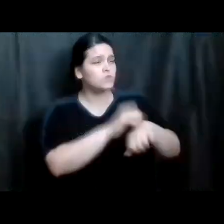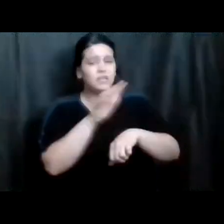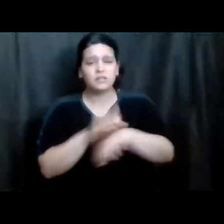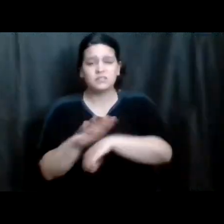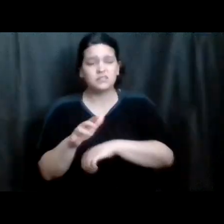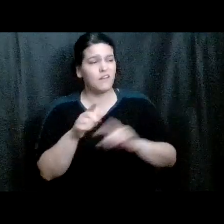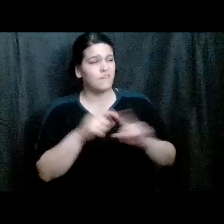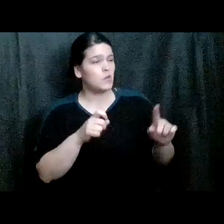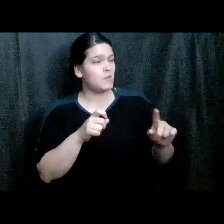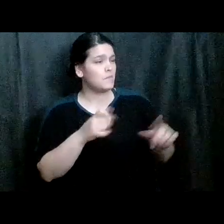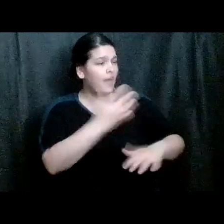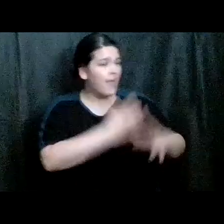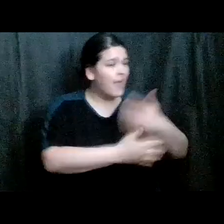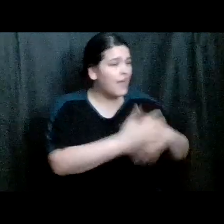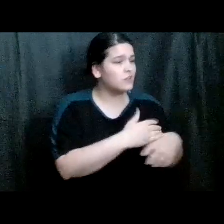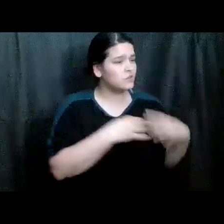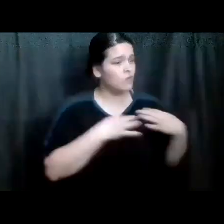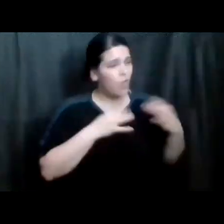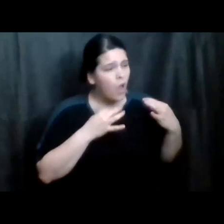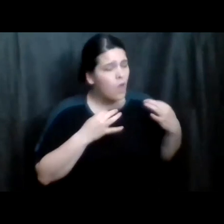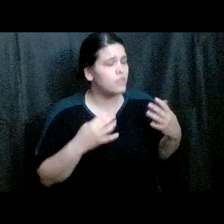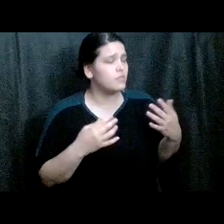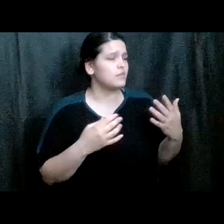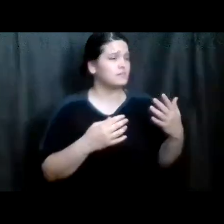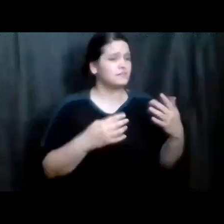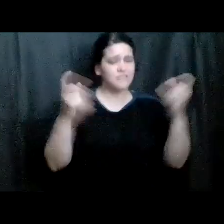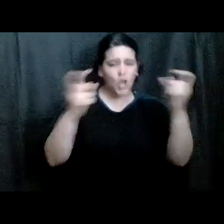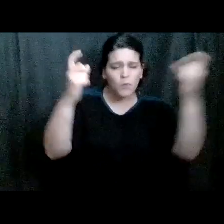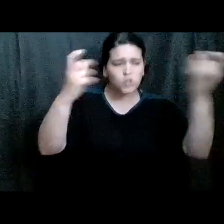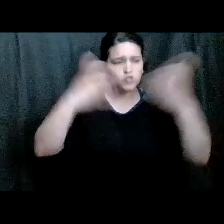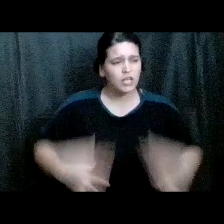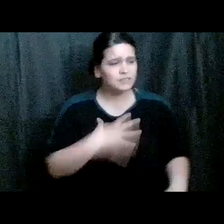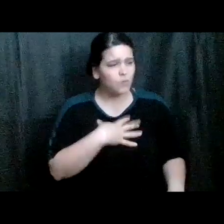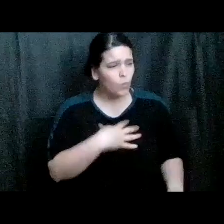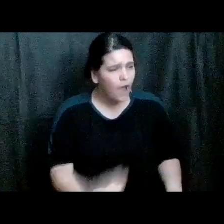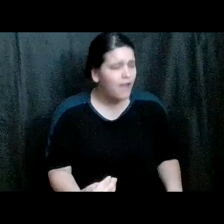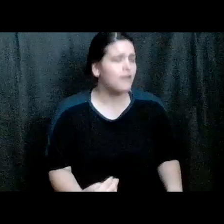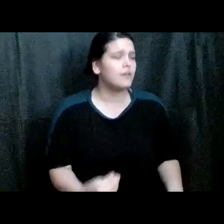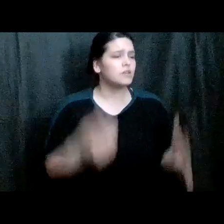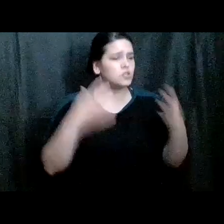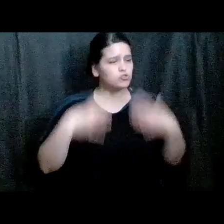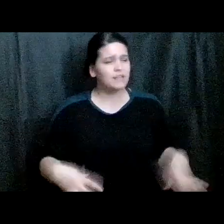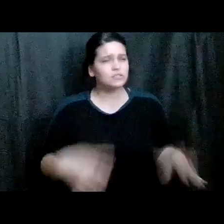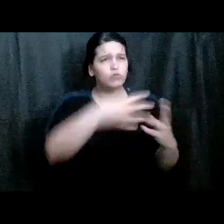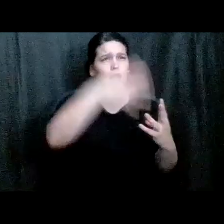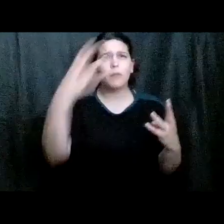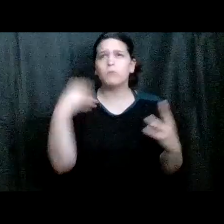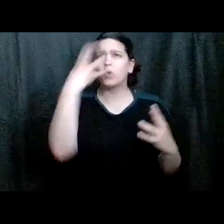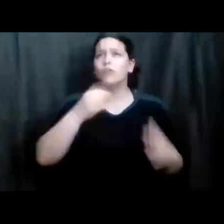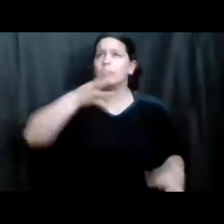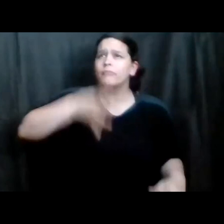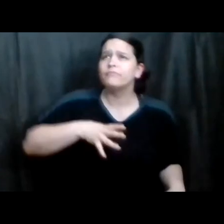hand-woven cloth and ceremonies dressed in white, dressed in rainbows and beautiful mujeres, strong espíritu